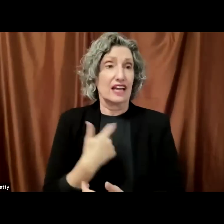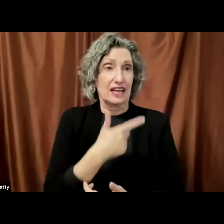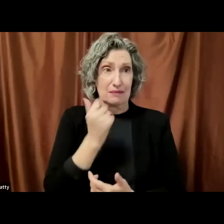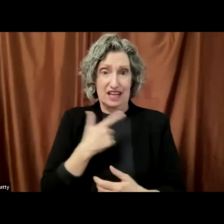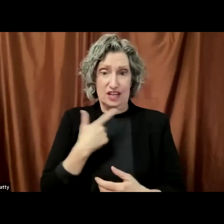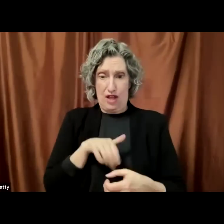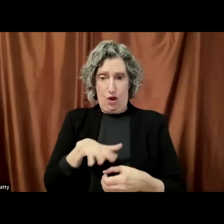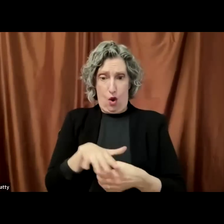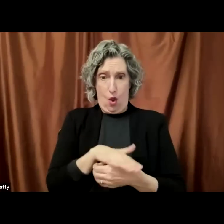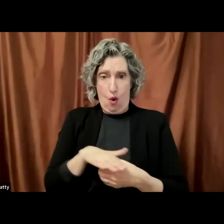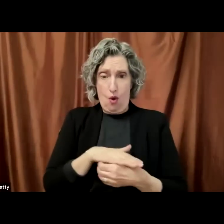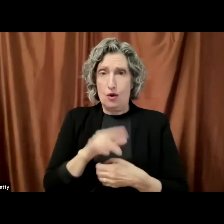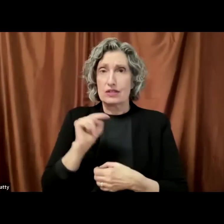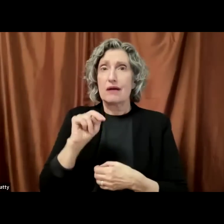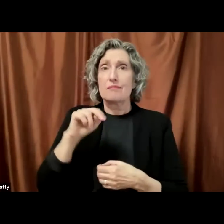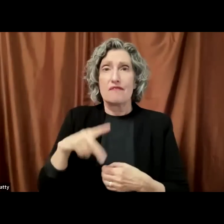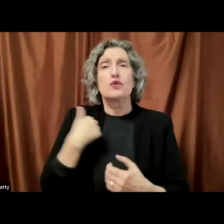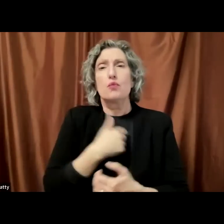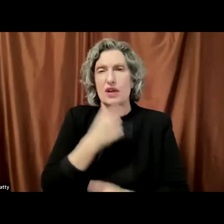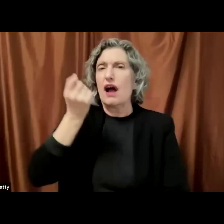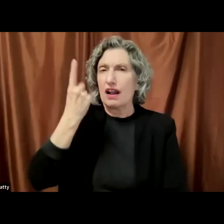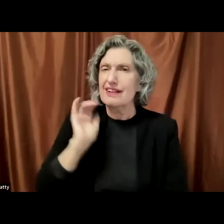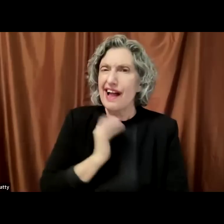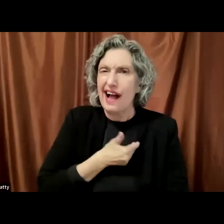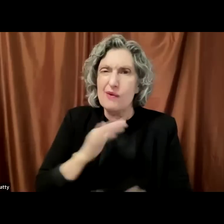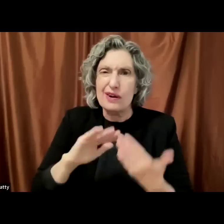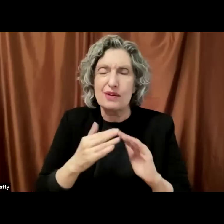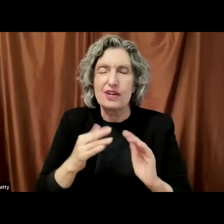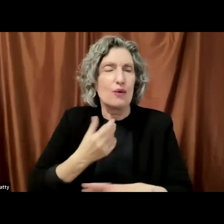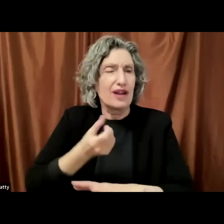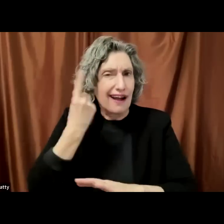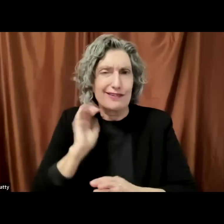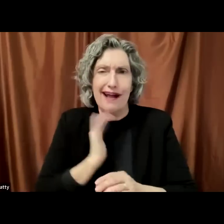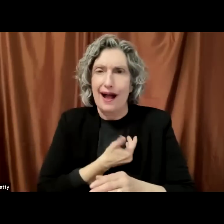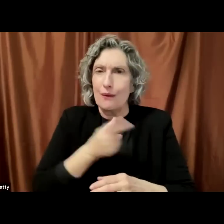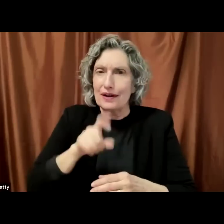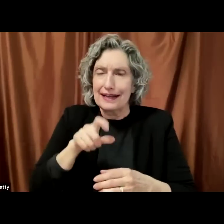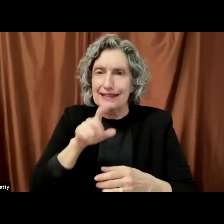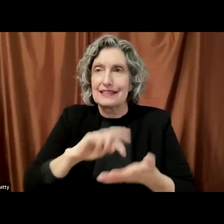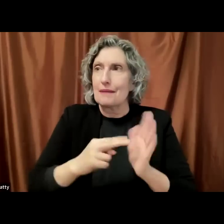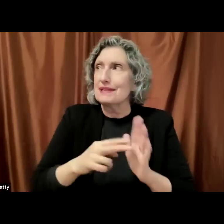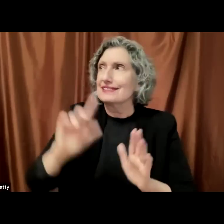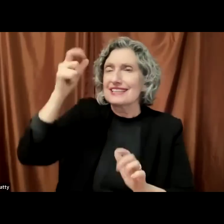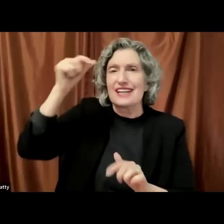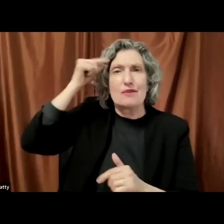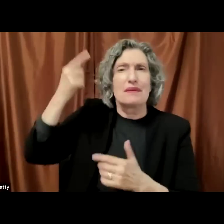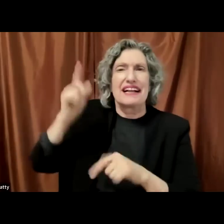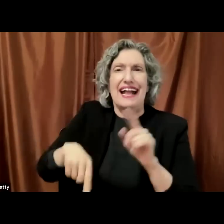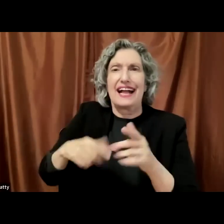and needs and can be nimble than the government, they fill gaps in services and supports that the governments